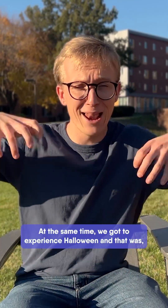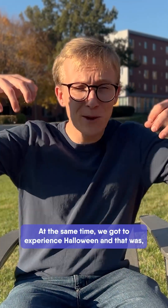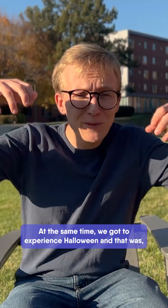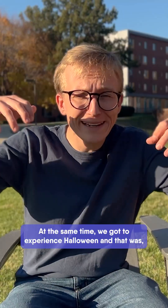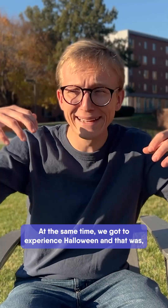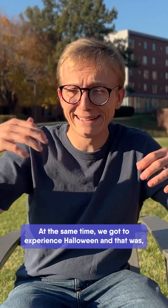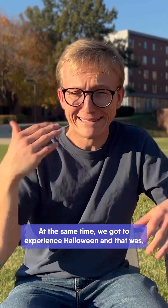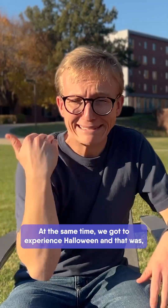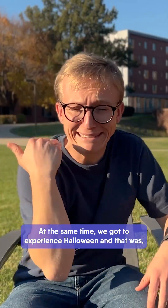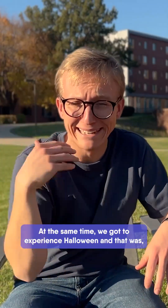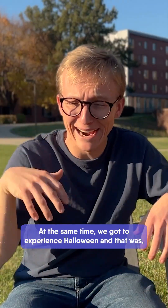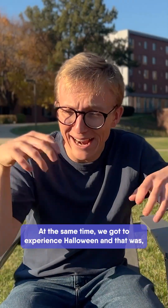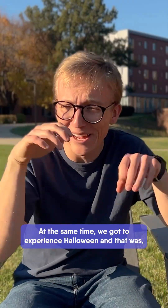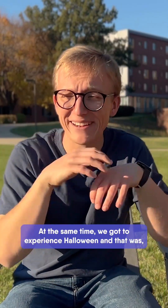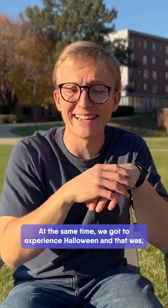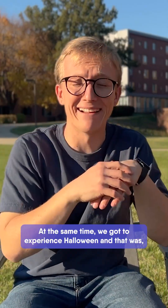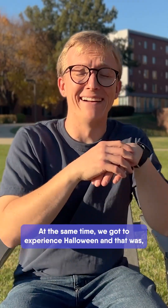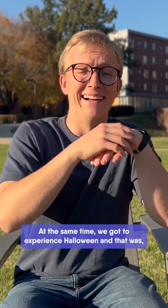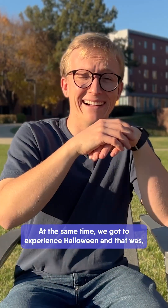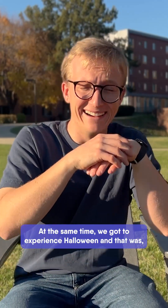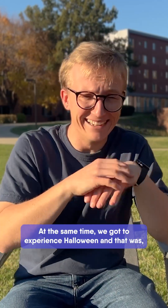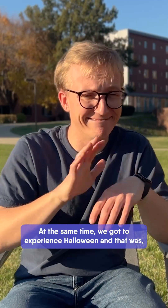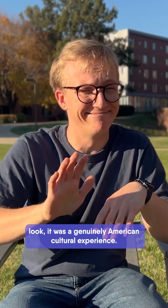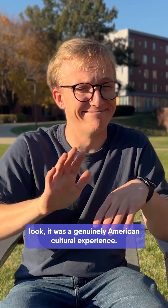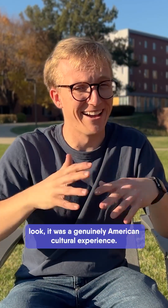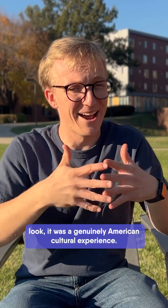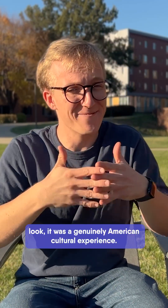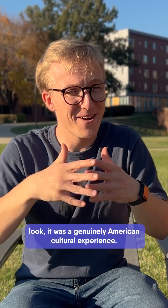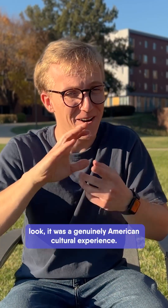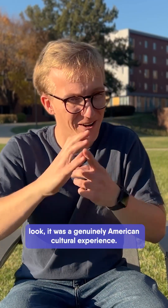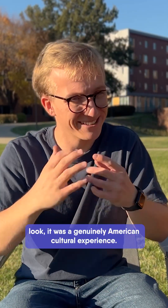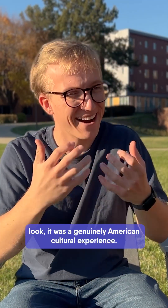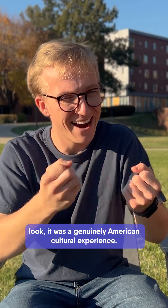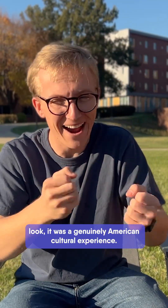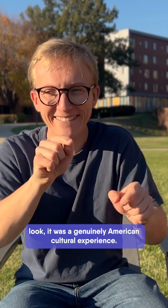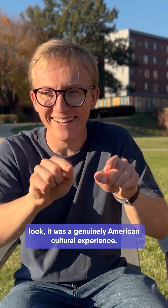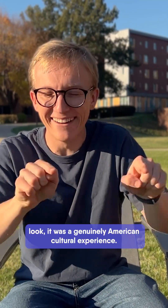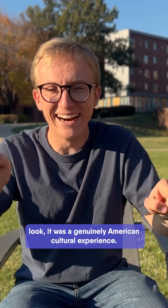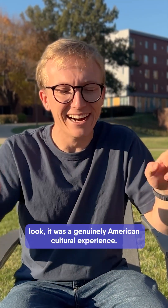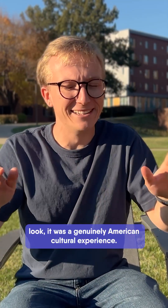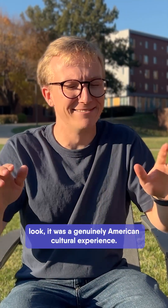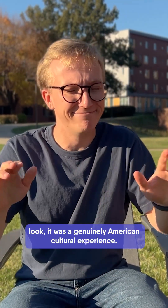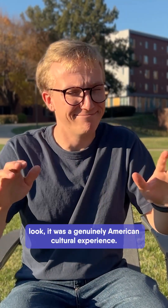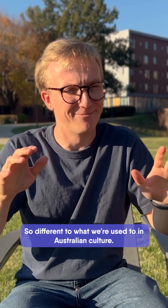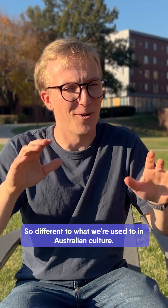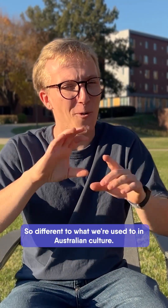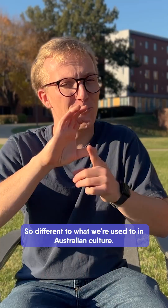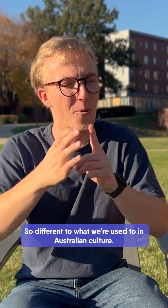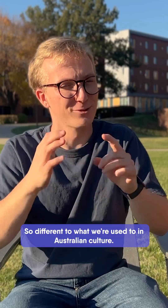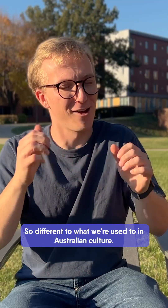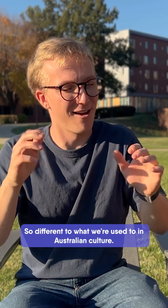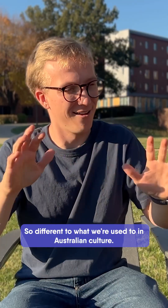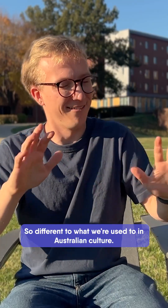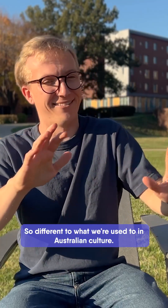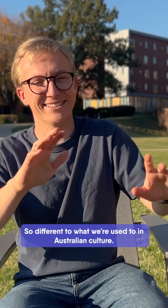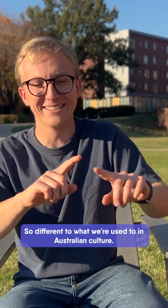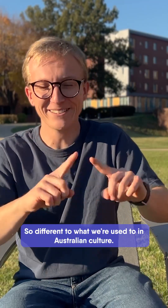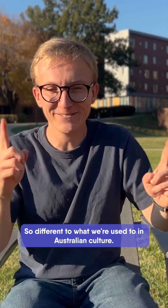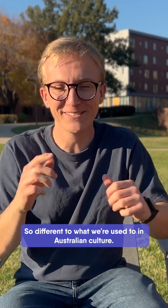same time, we got to experience Halloween, and it was a genuinely American cultural experience, so different to what we're used to in Australian